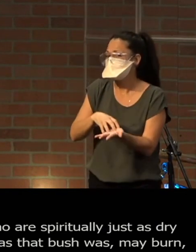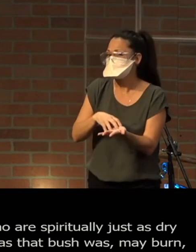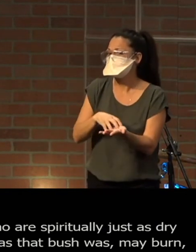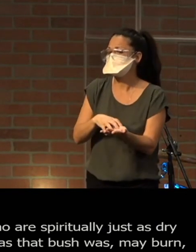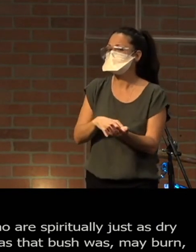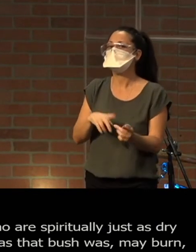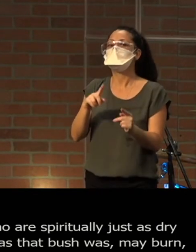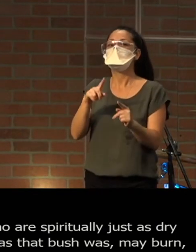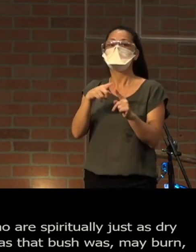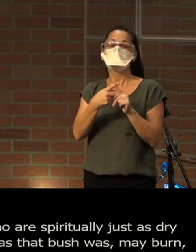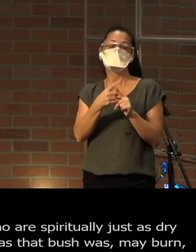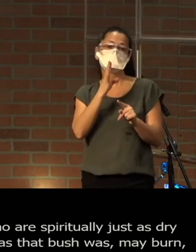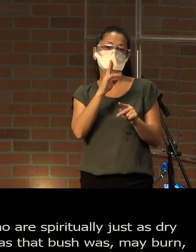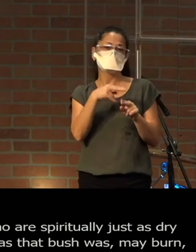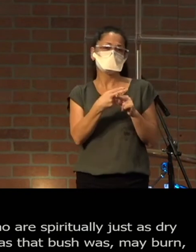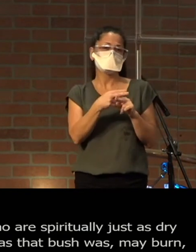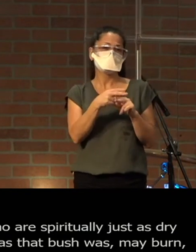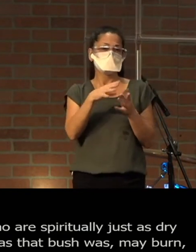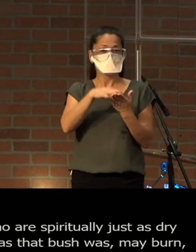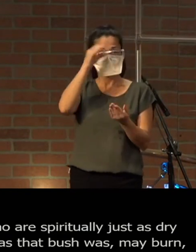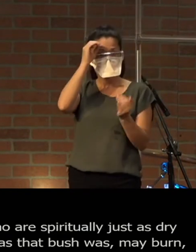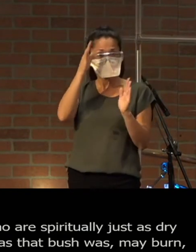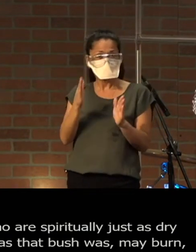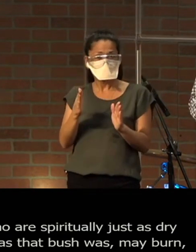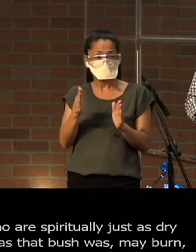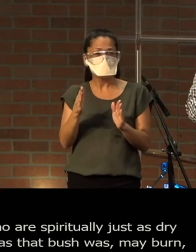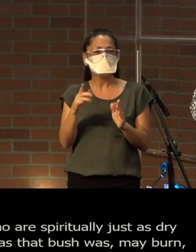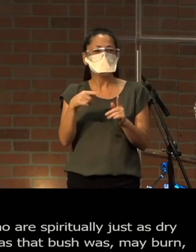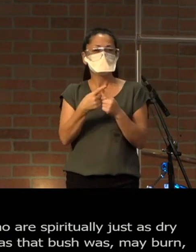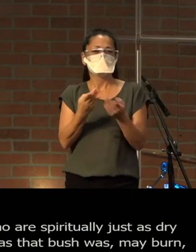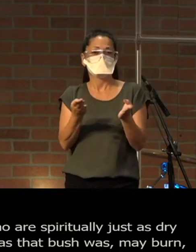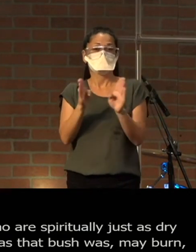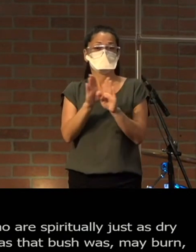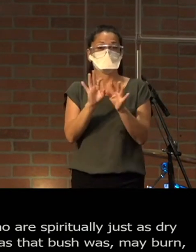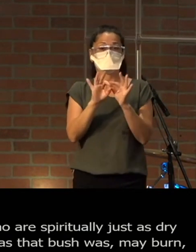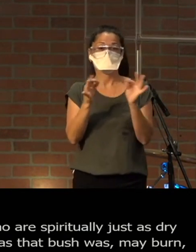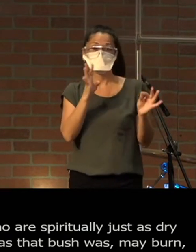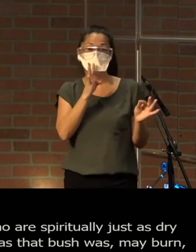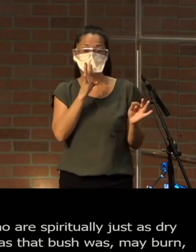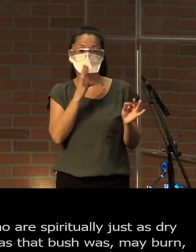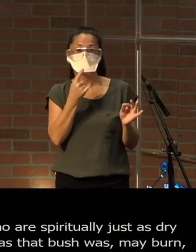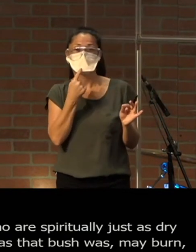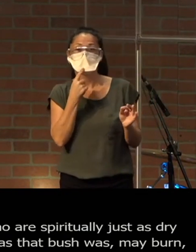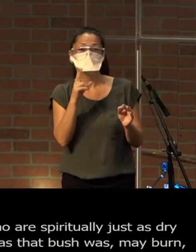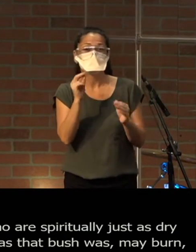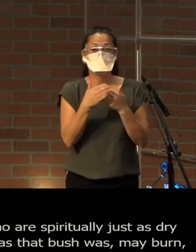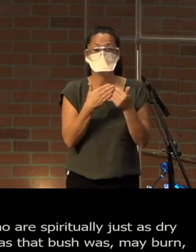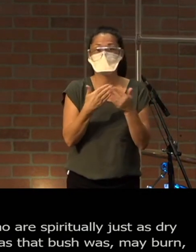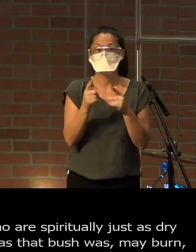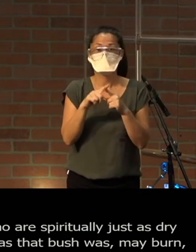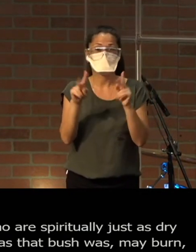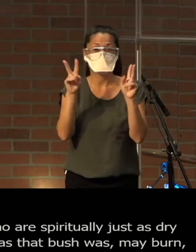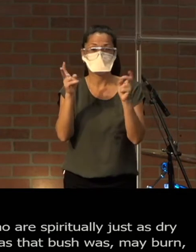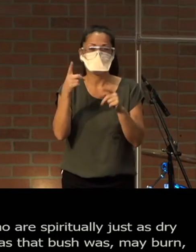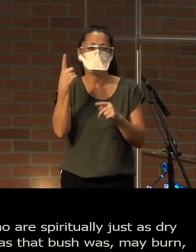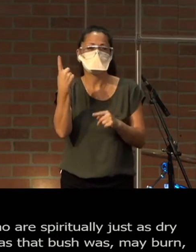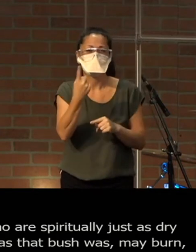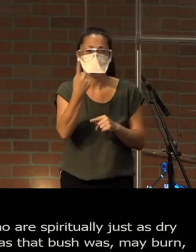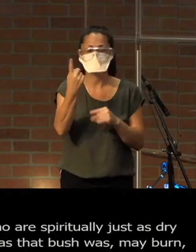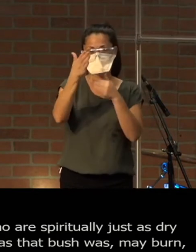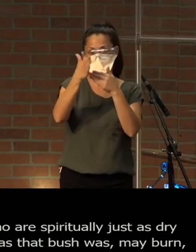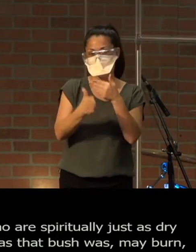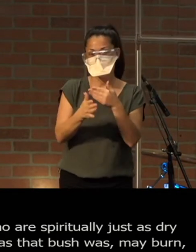student, you know, it might be that or it might be that. And then as you close, here's the kicker. No matter what, the comment always ends